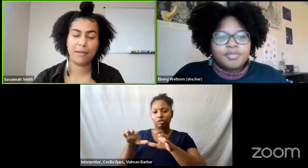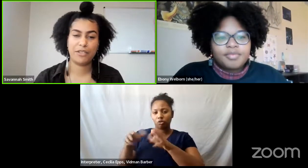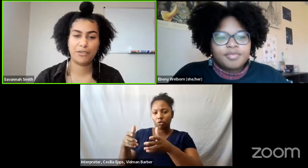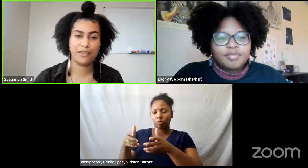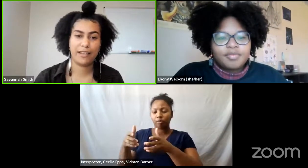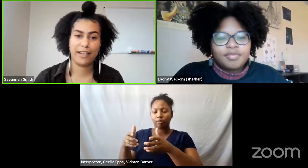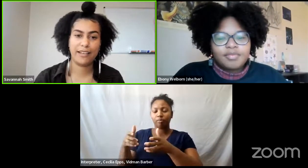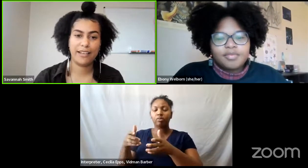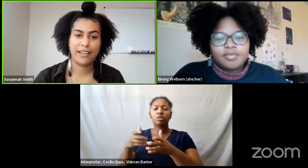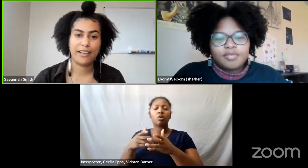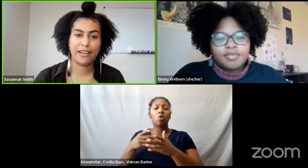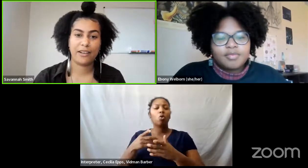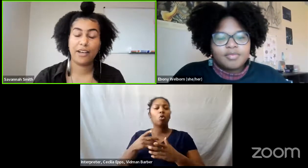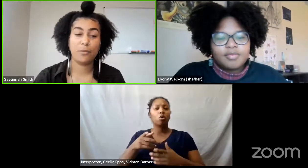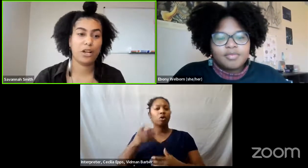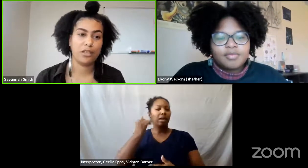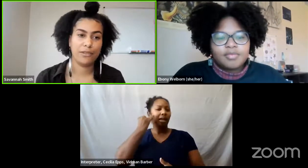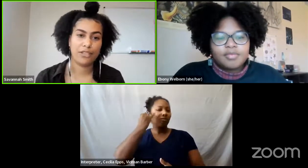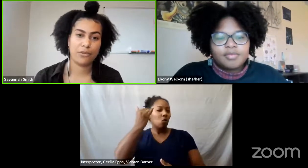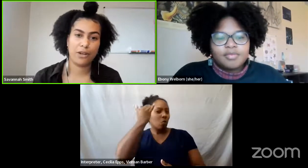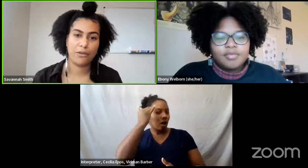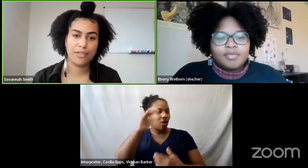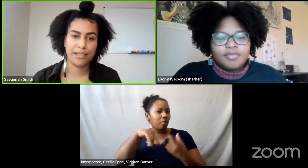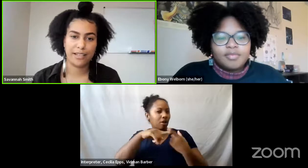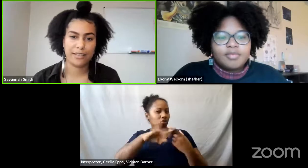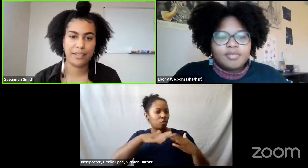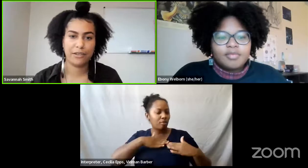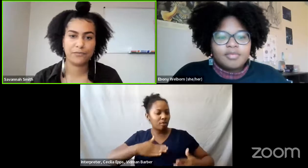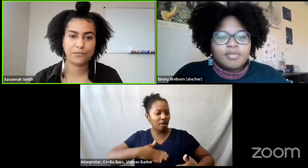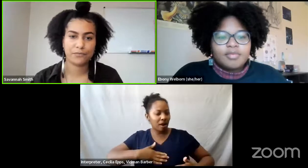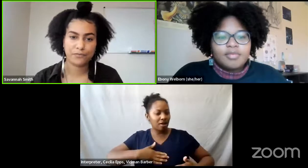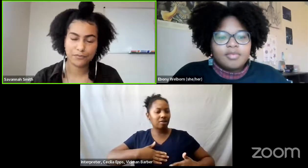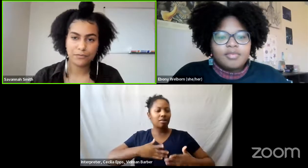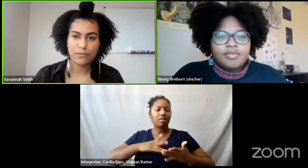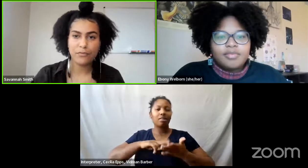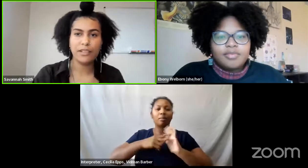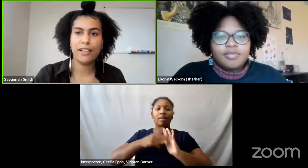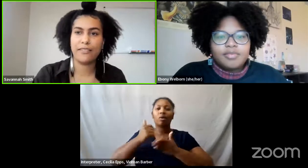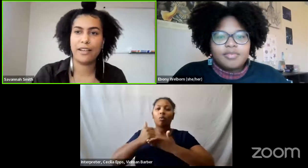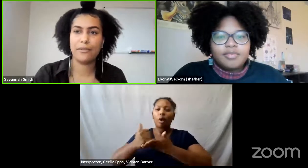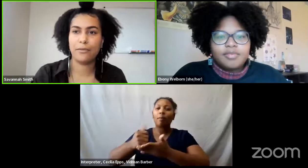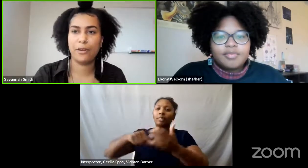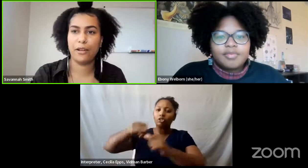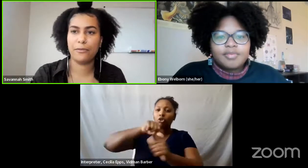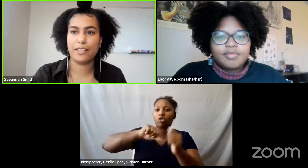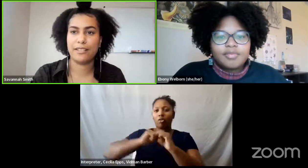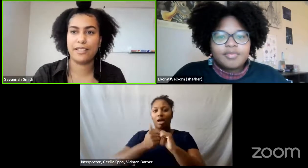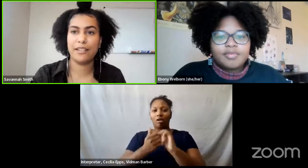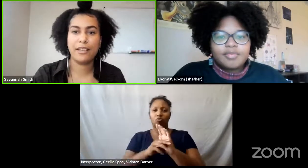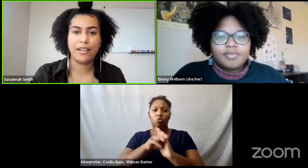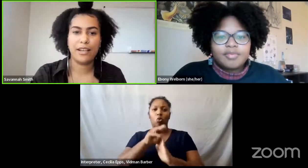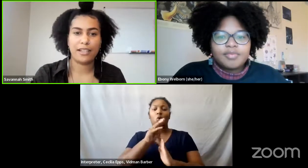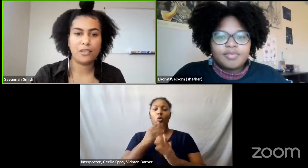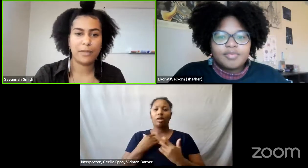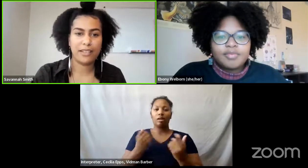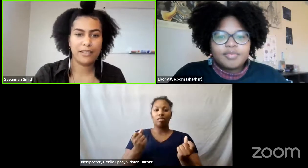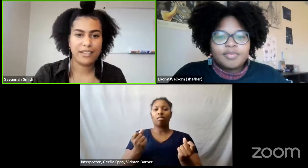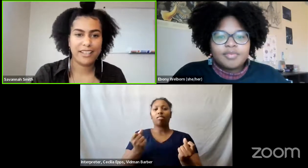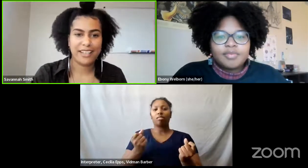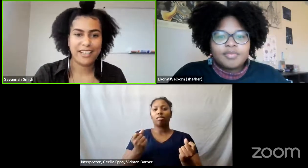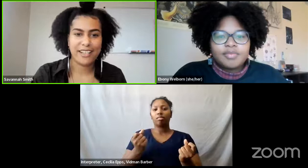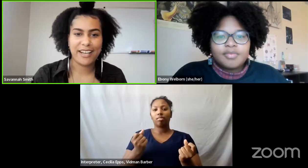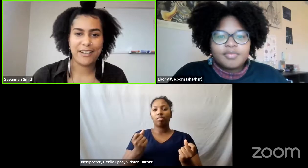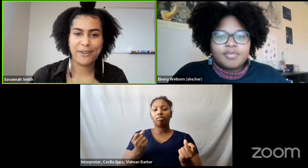and demonstrate that helps all of us grow and to heal. And that feeds in a little